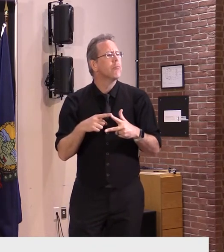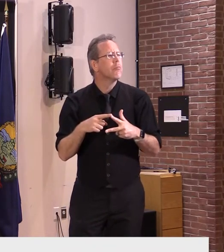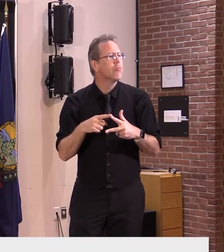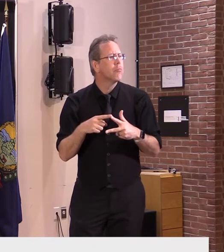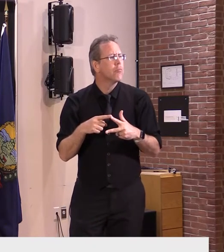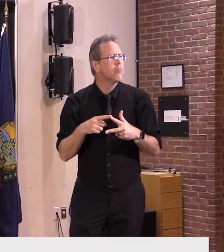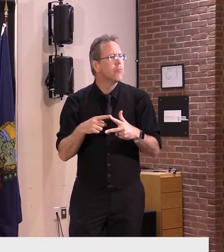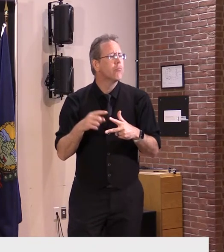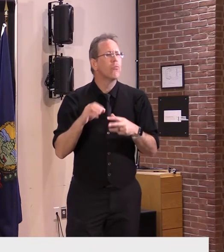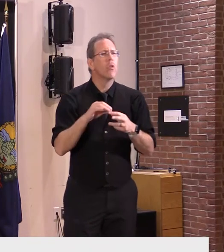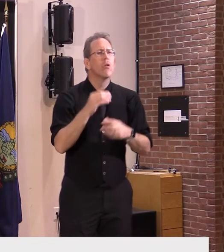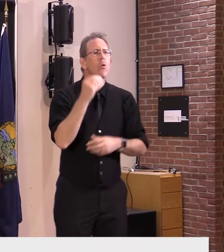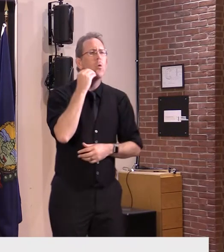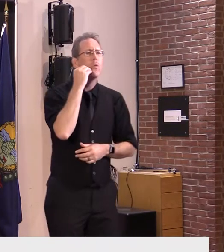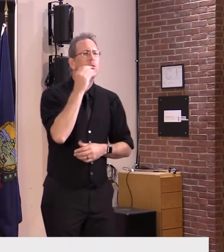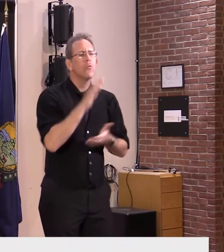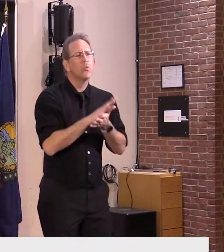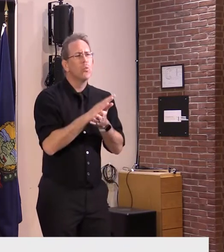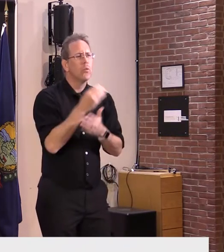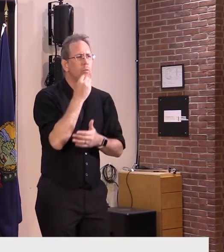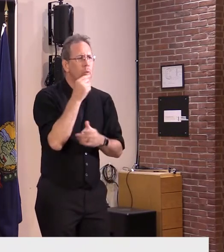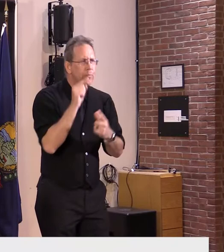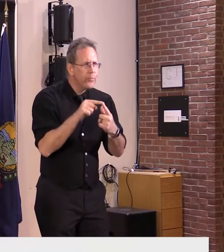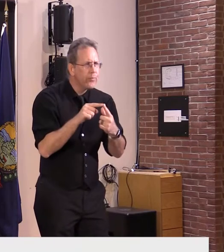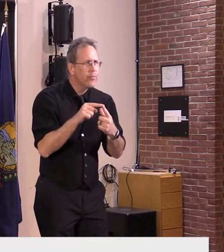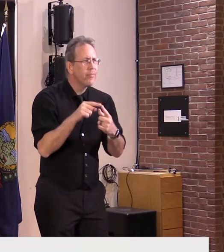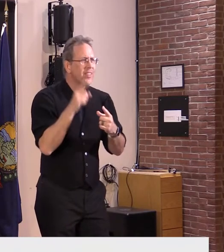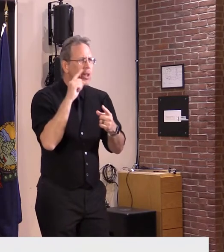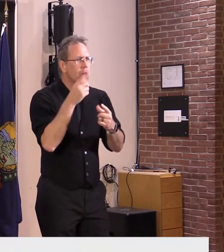about funding a gap